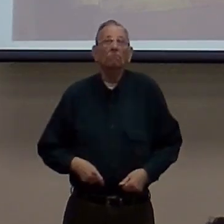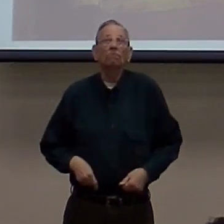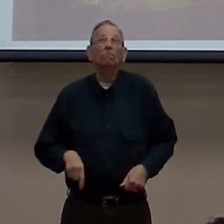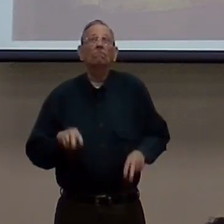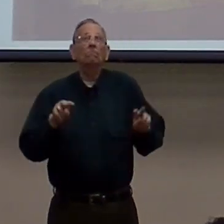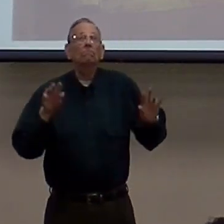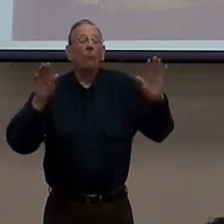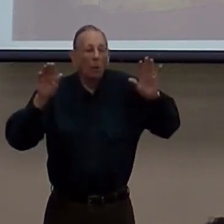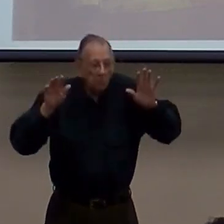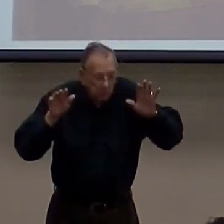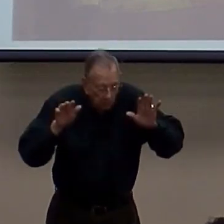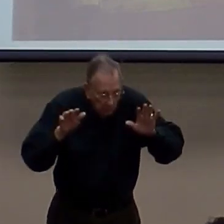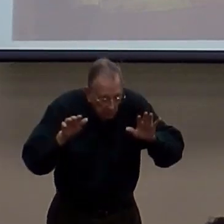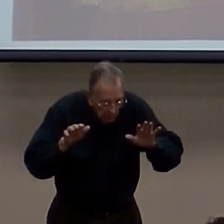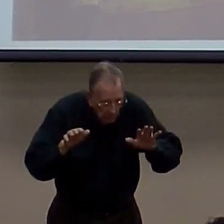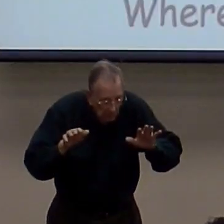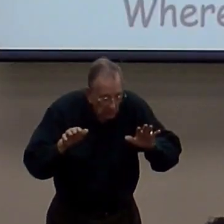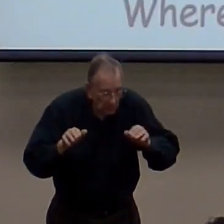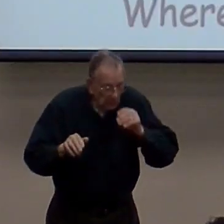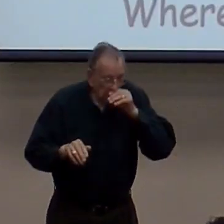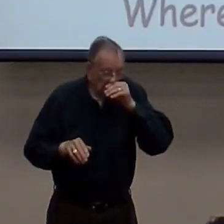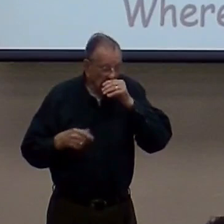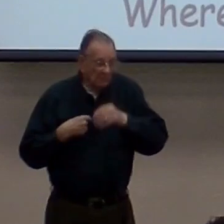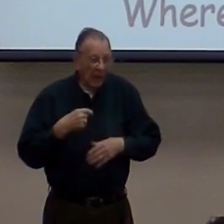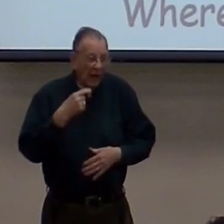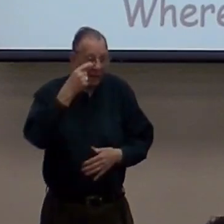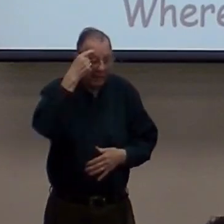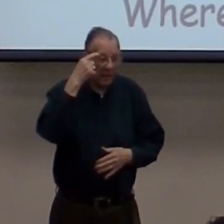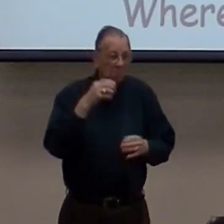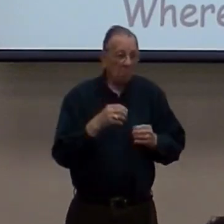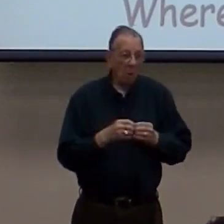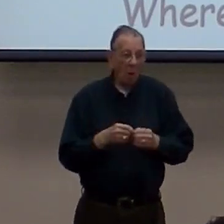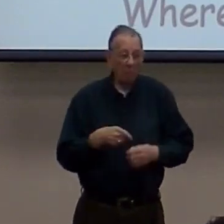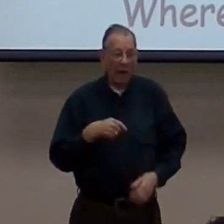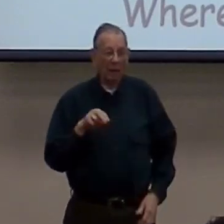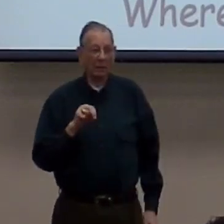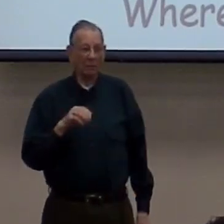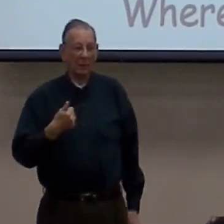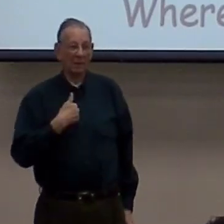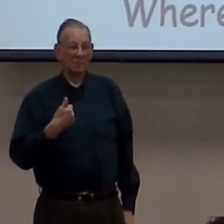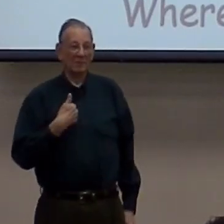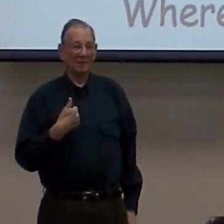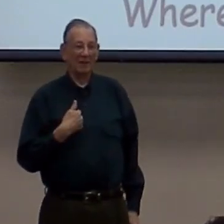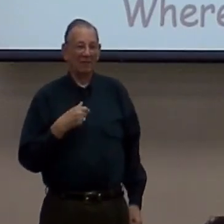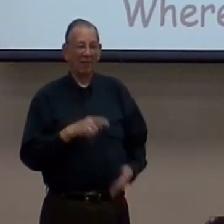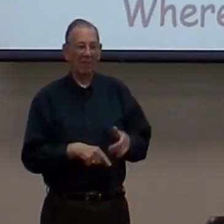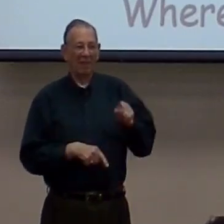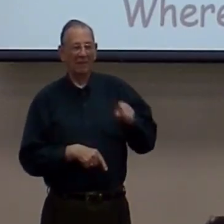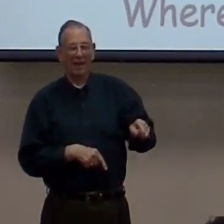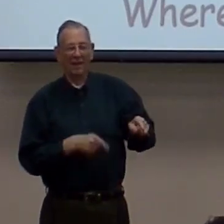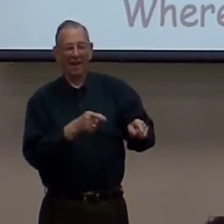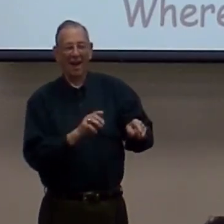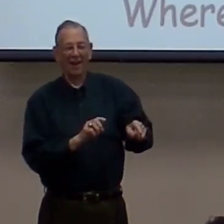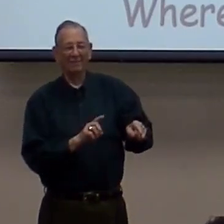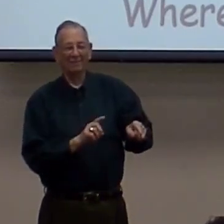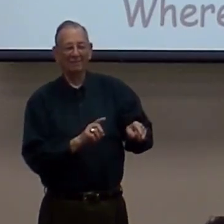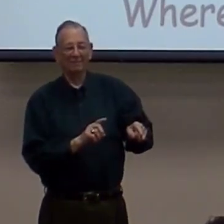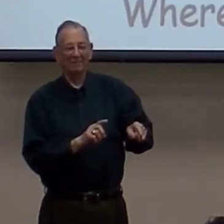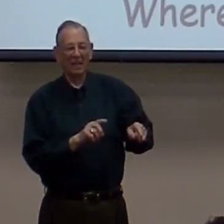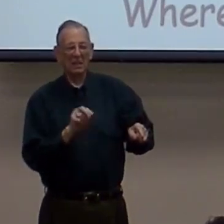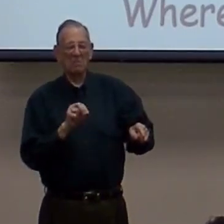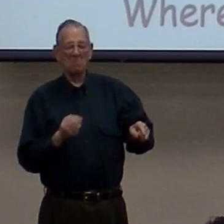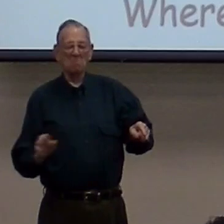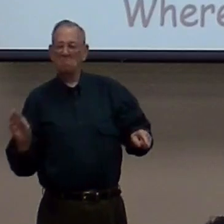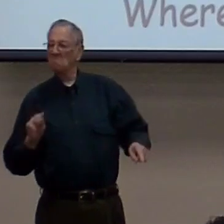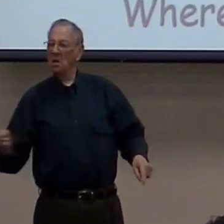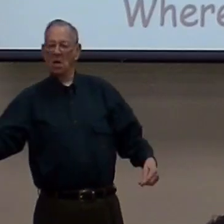worship this God. Actually, I think it's probably more about him than the God myself. And he puts it